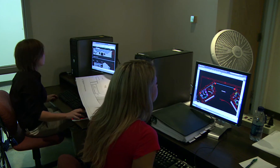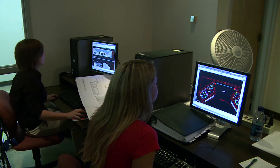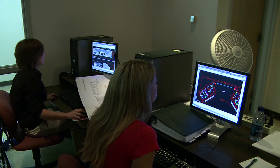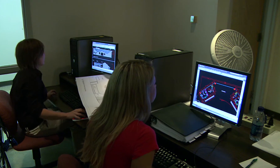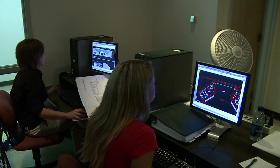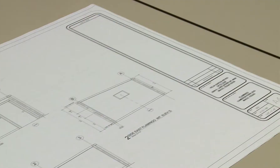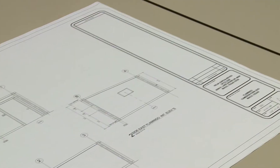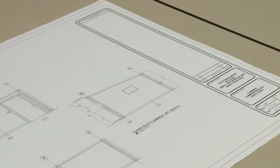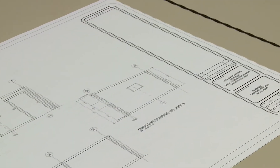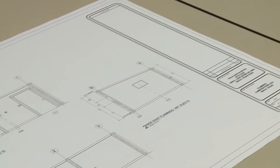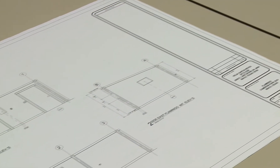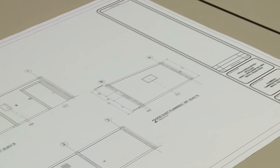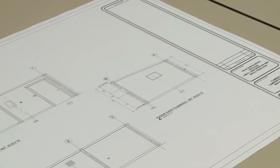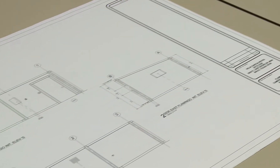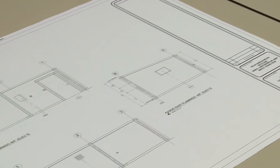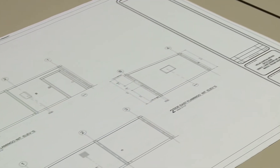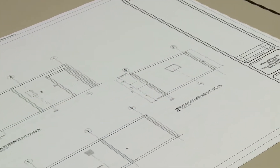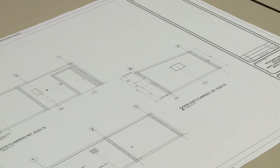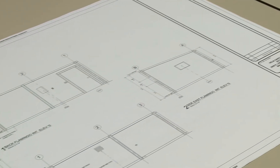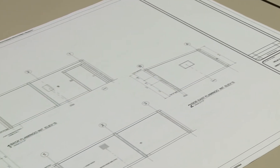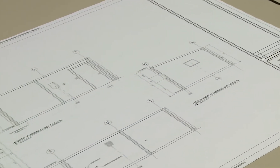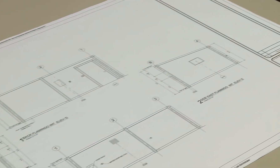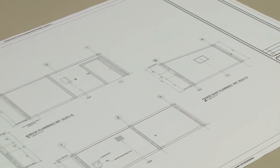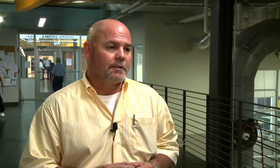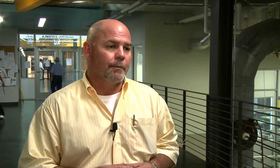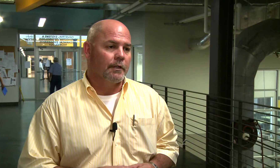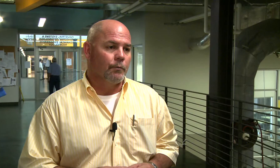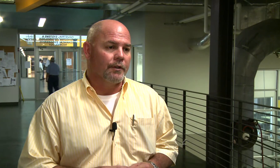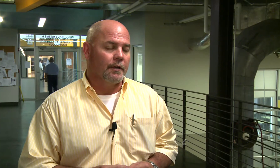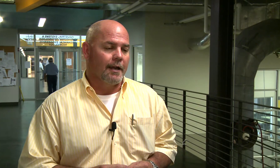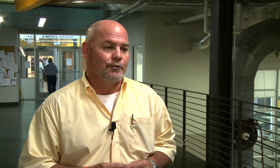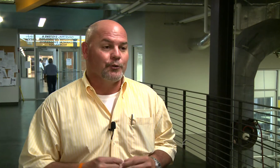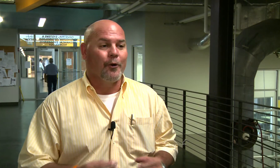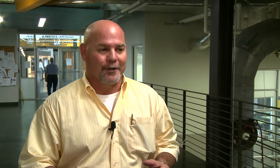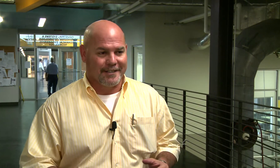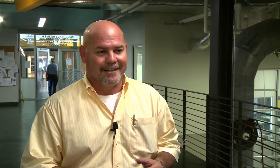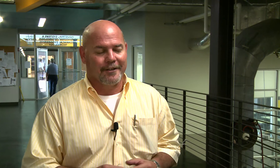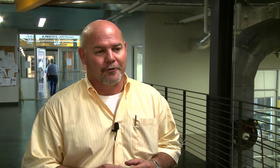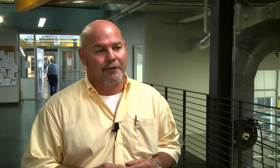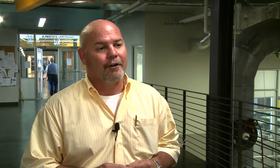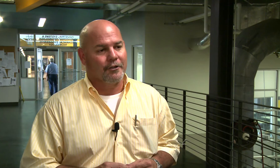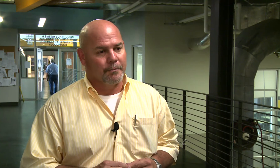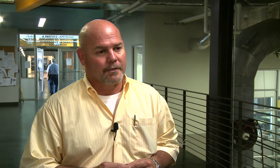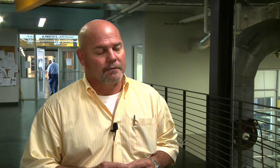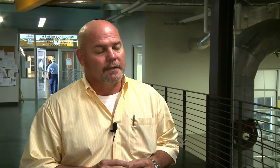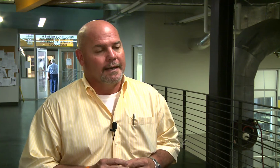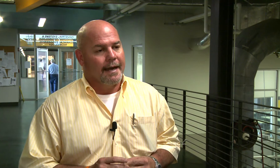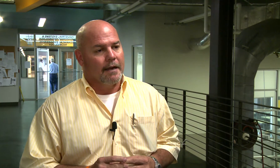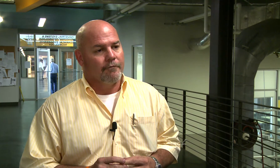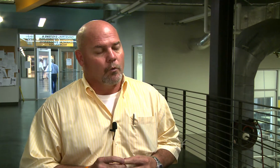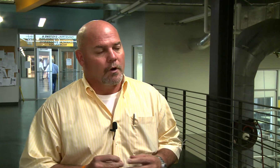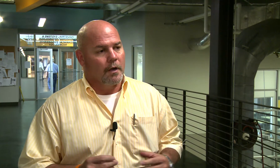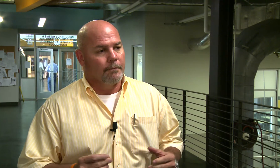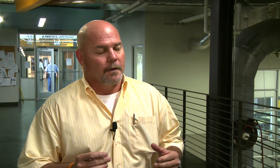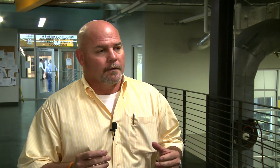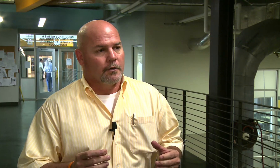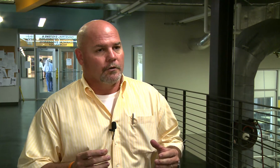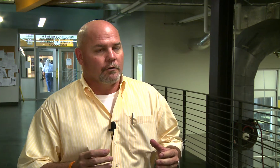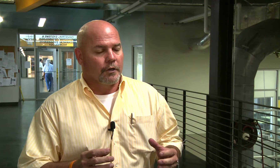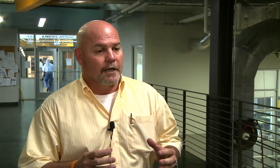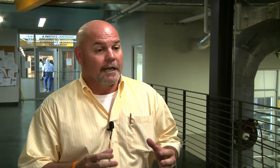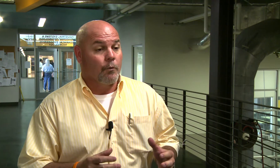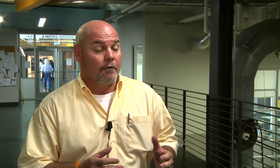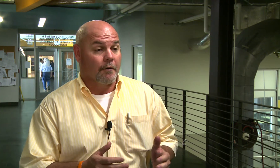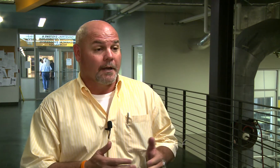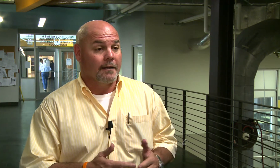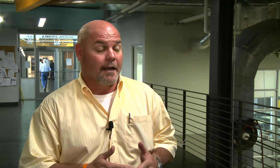several ways, beginning with savings on architectural costs. Typically with a zoo architect, they're very expensive, and for